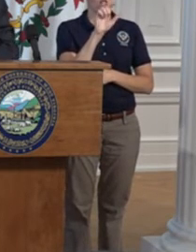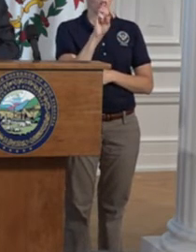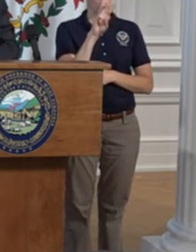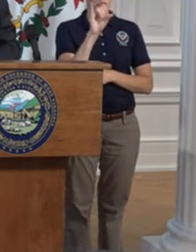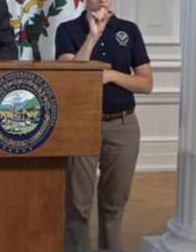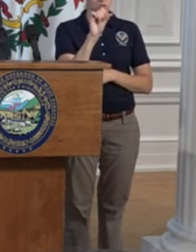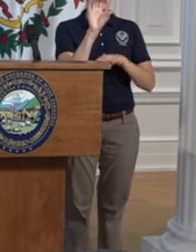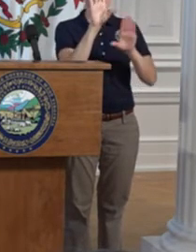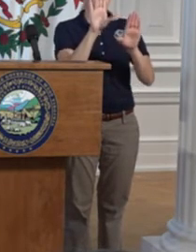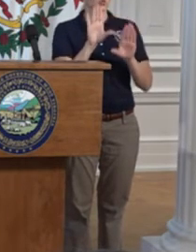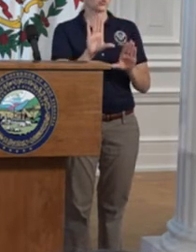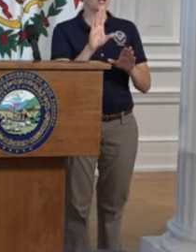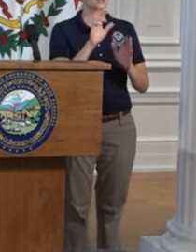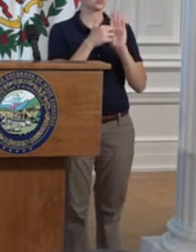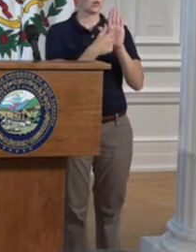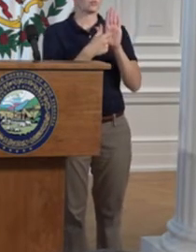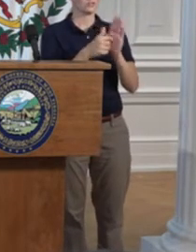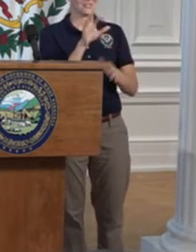FEMA. Albie.